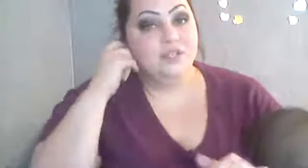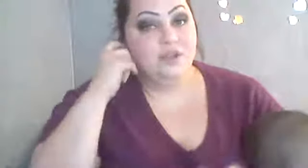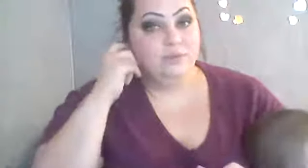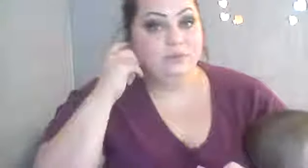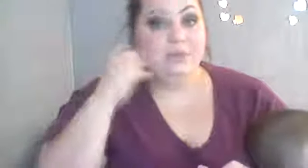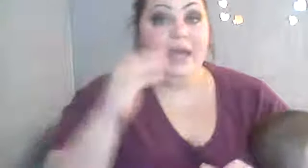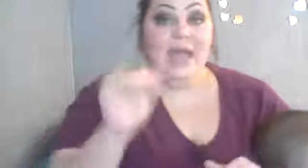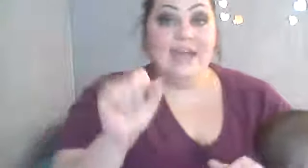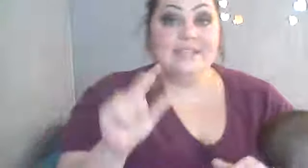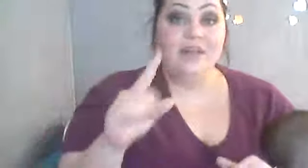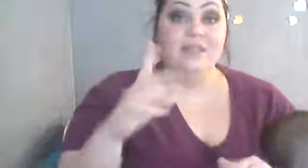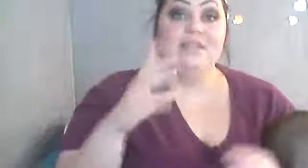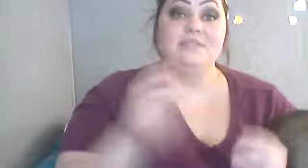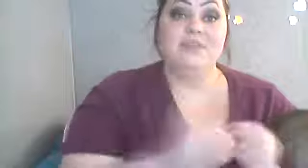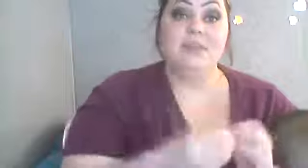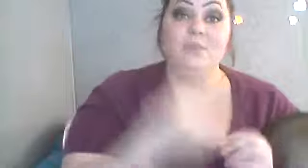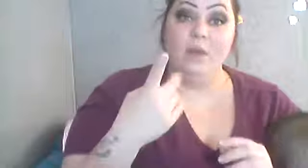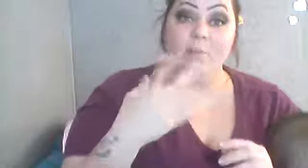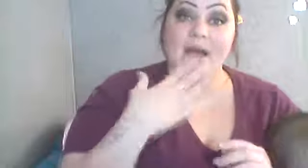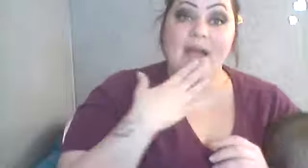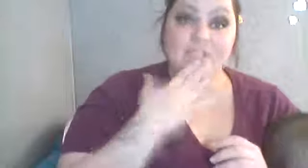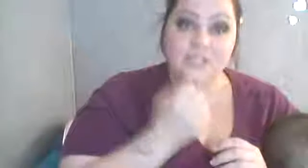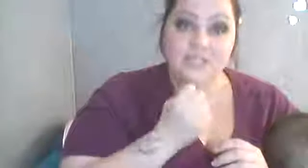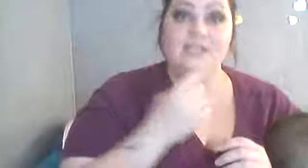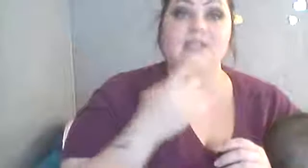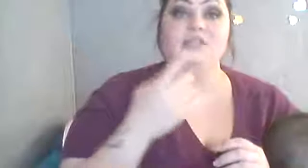So, but ASL is my number one passion. It is